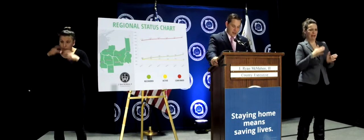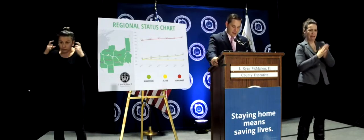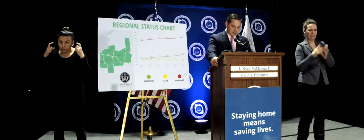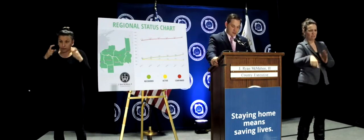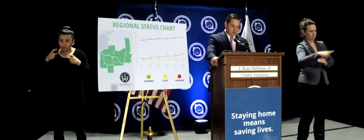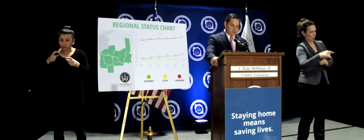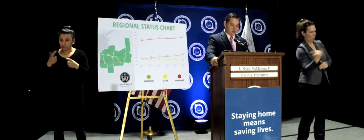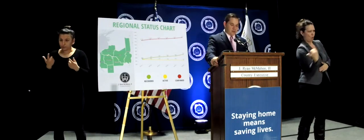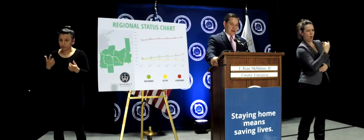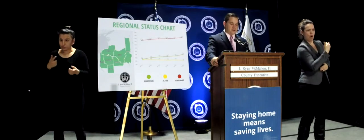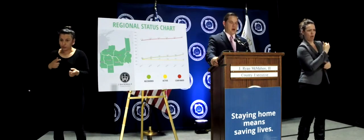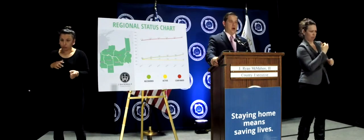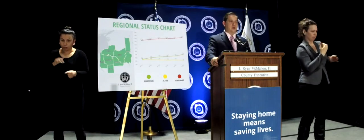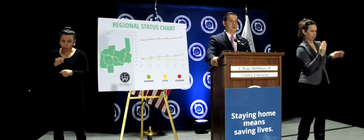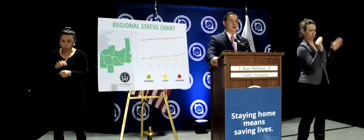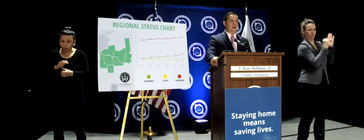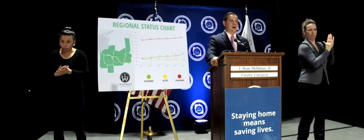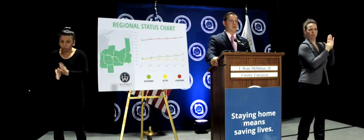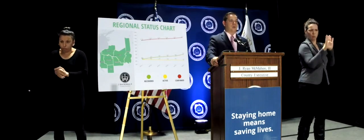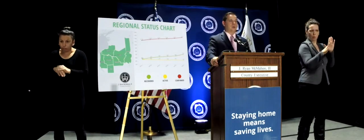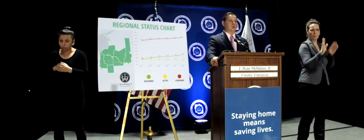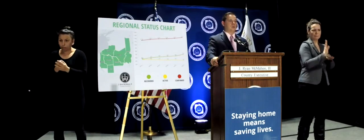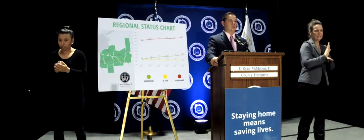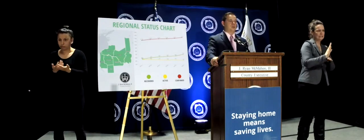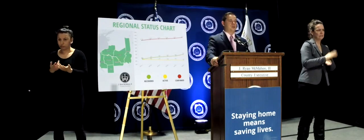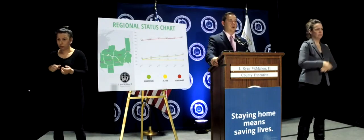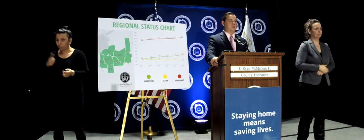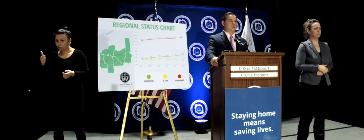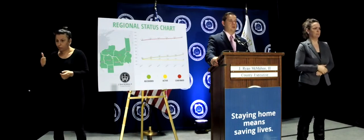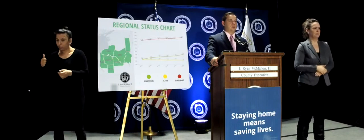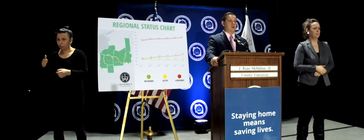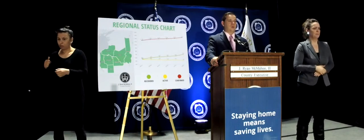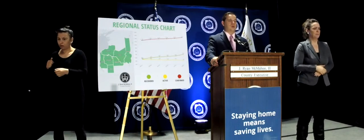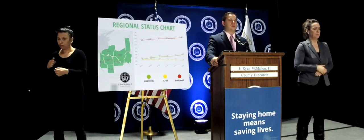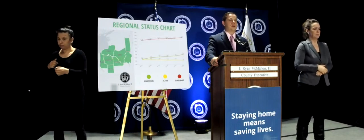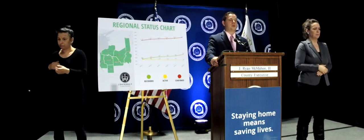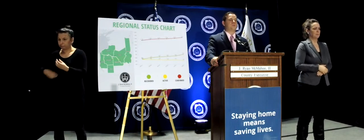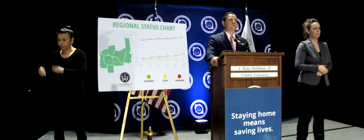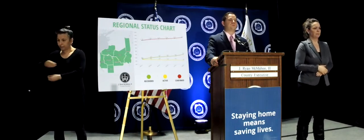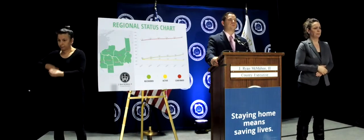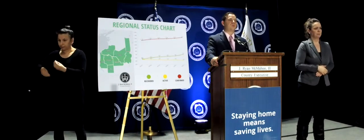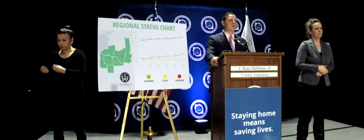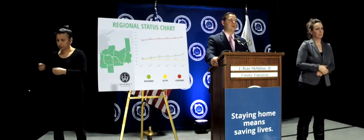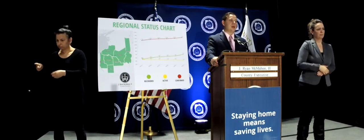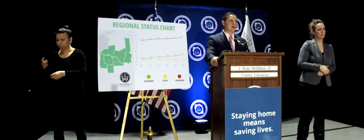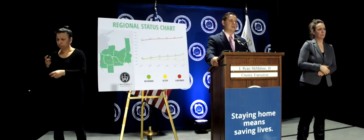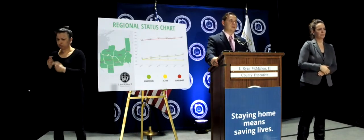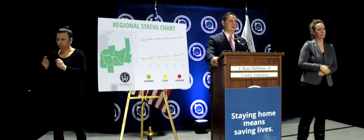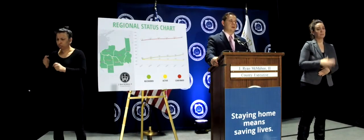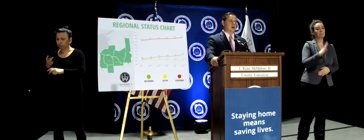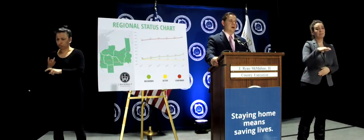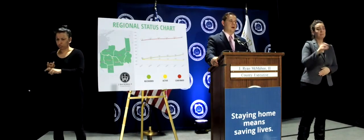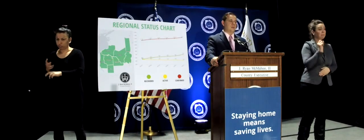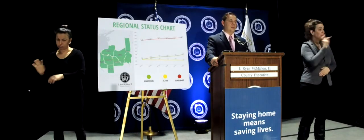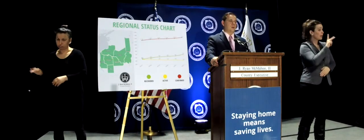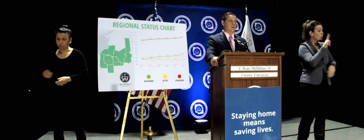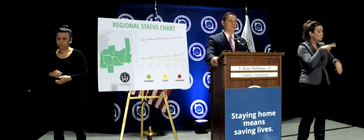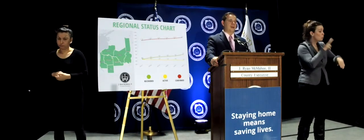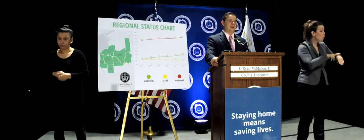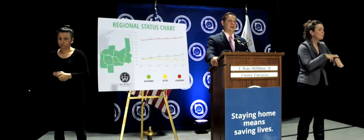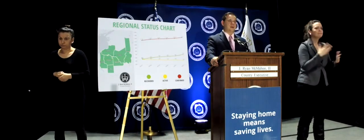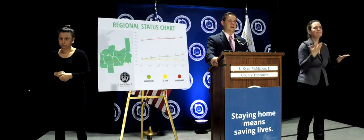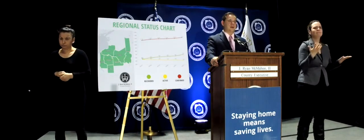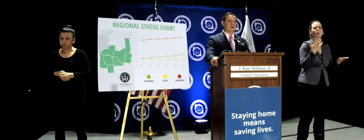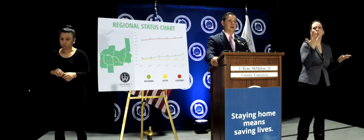addition to that, there's been a lot of talk about restart, what it looks like, and